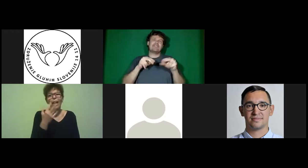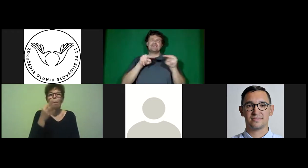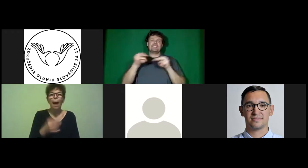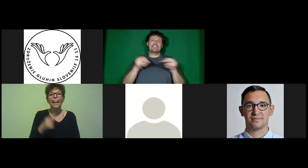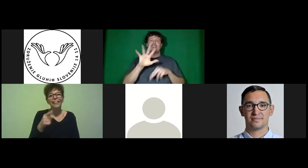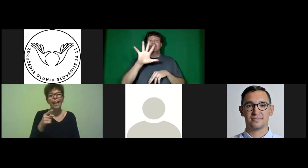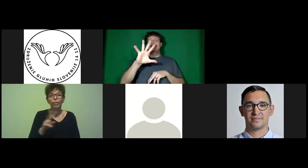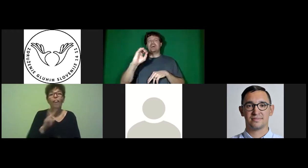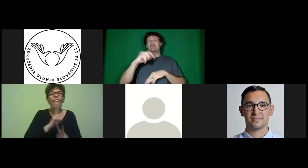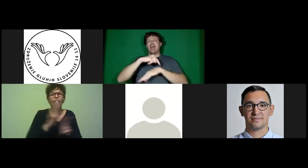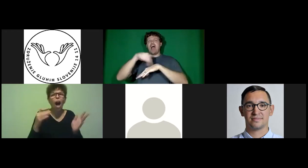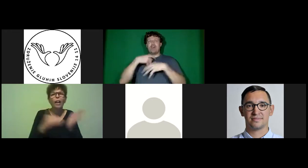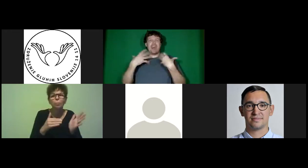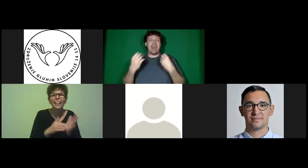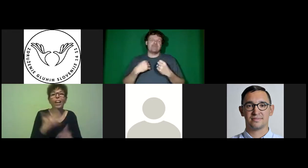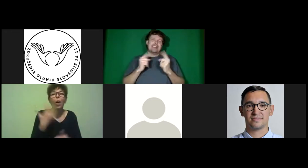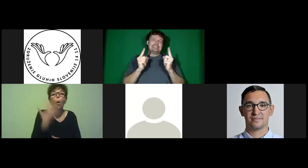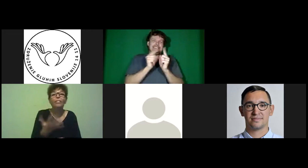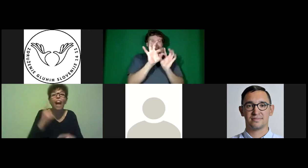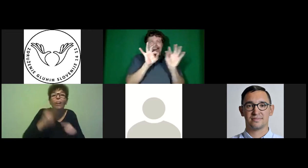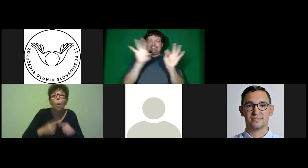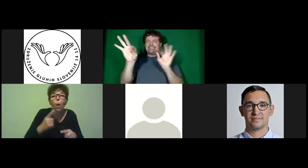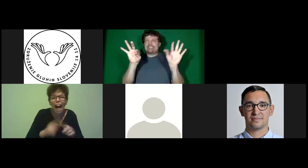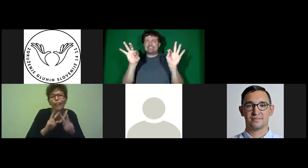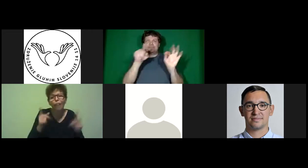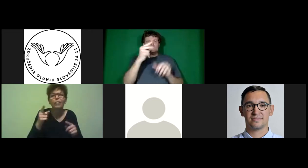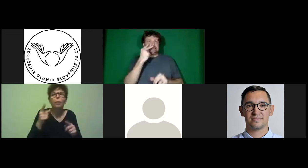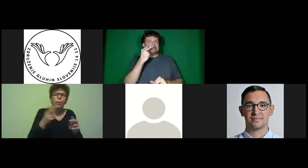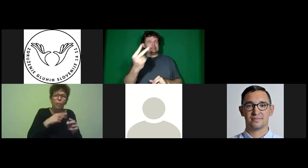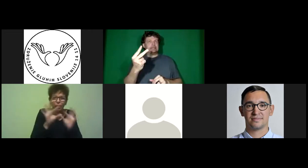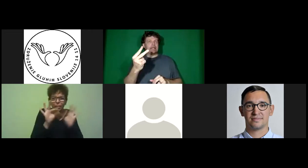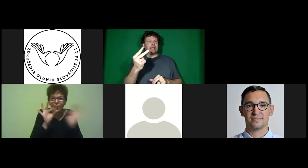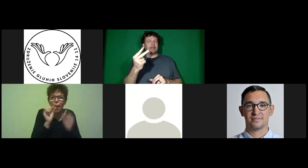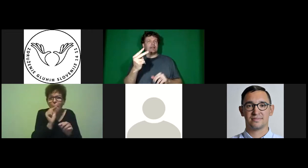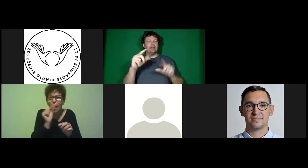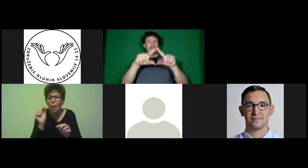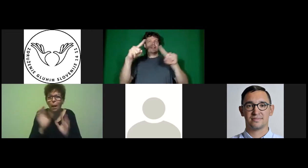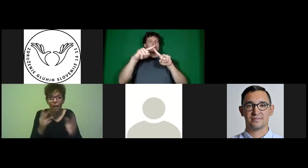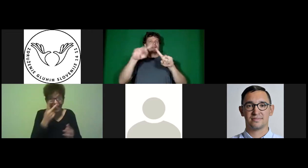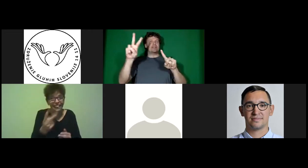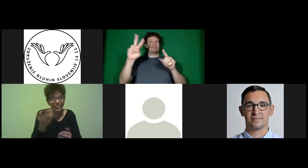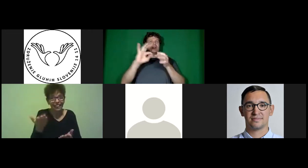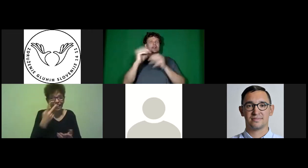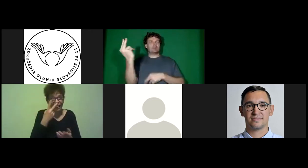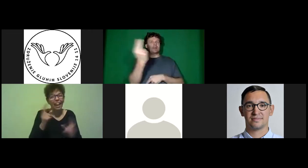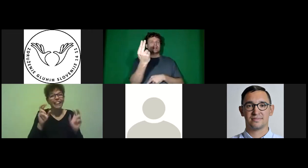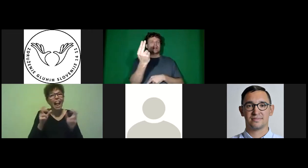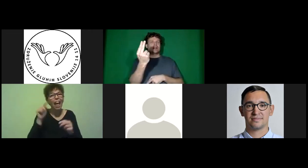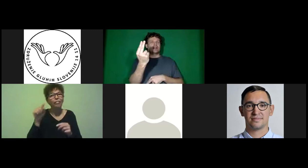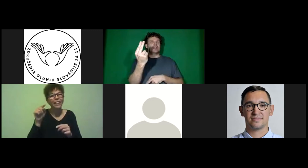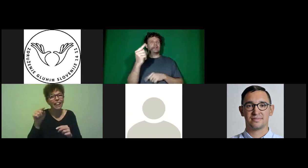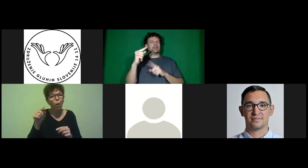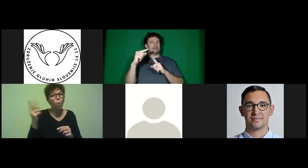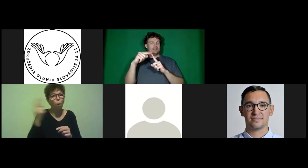just wanted to show you a little snapshot of the 50 hours of practicing I did. And but